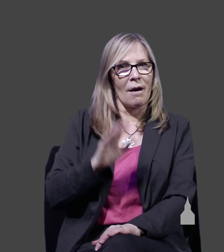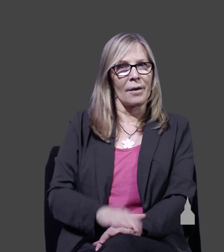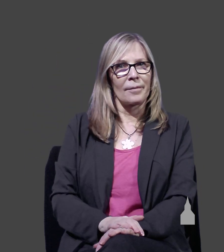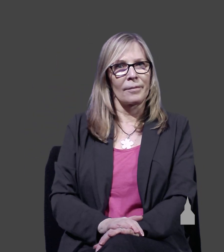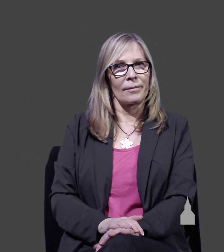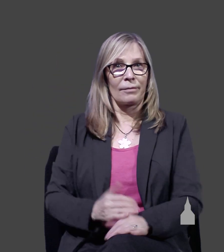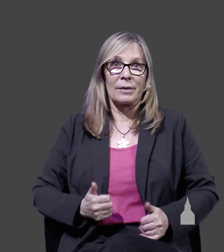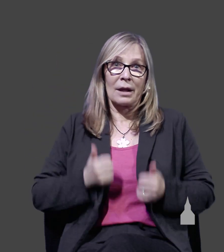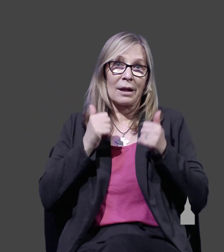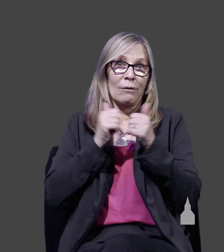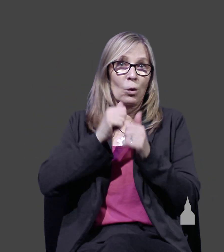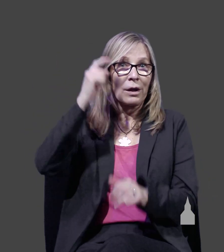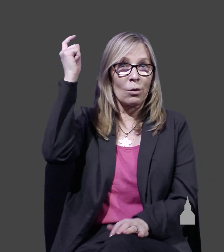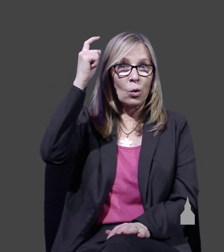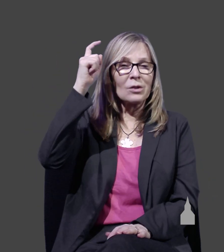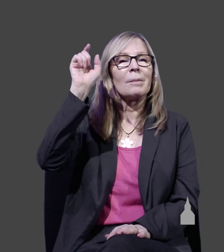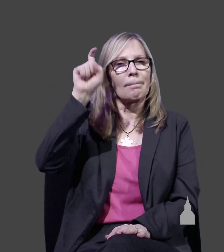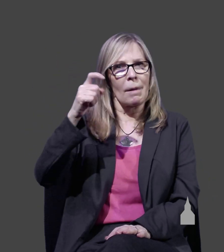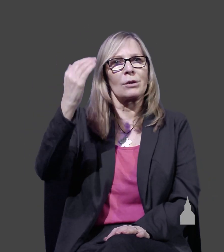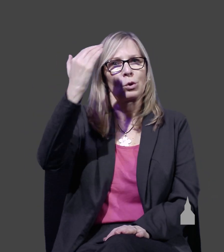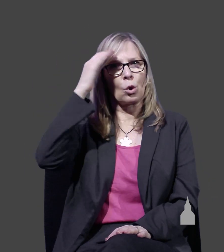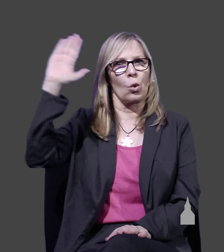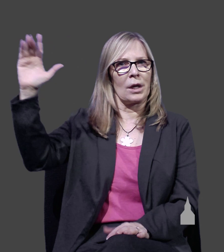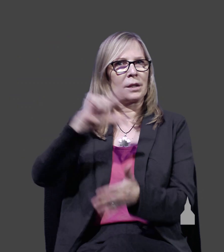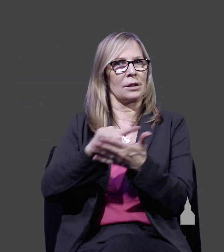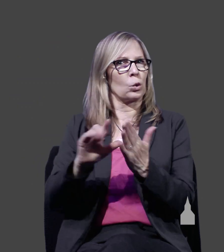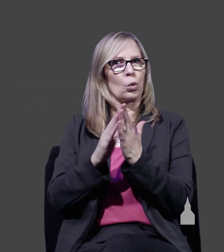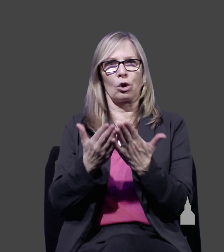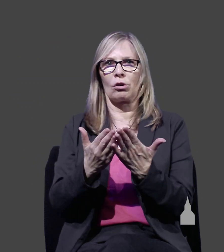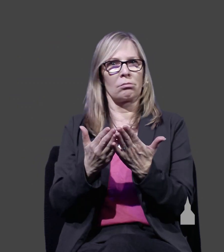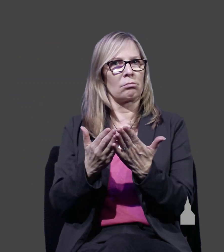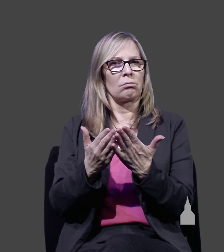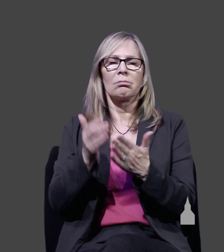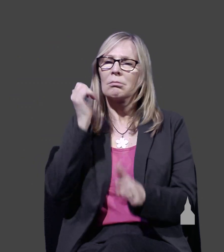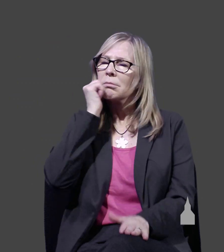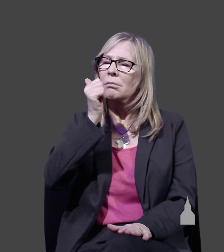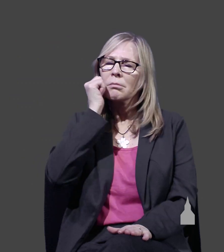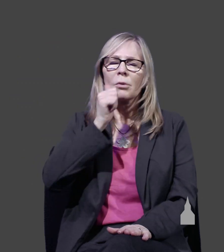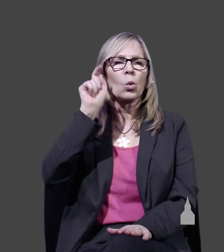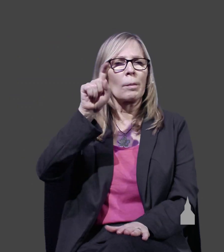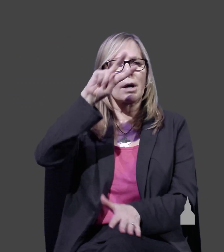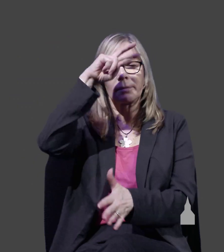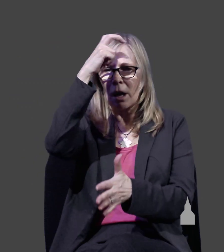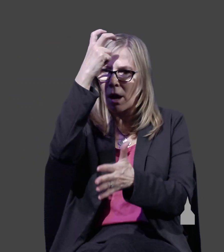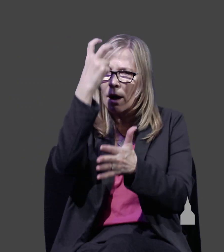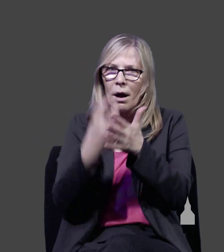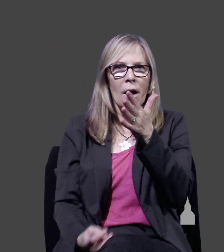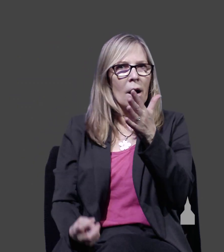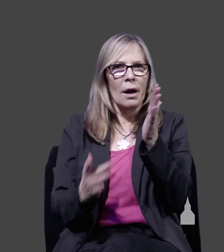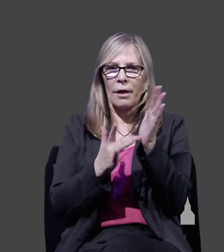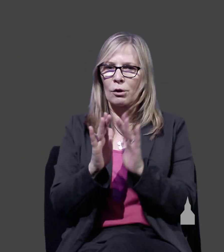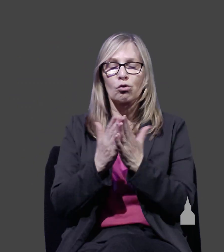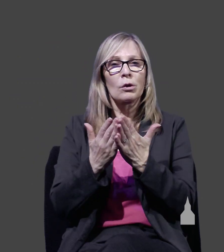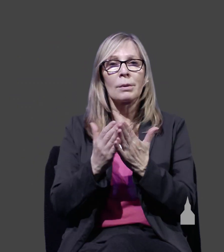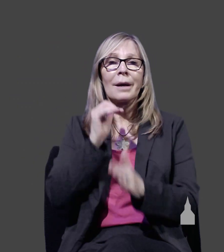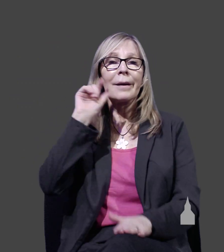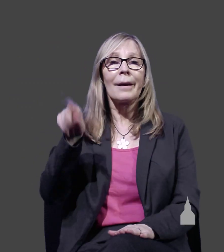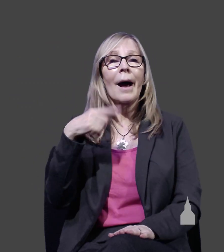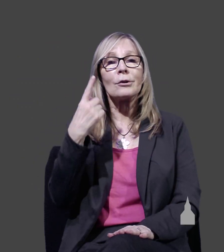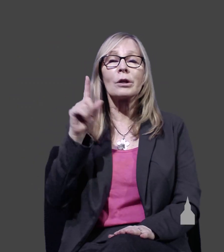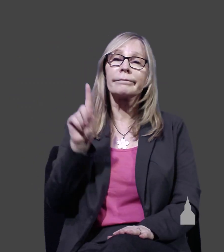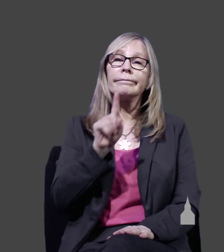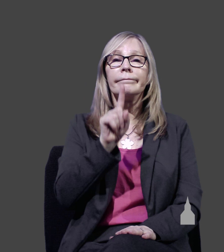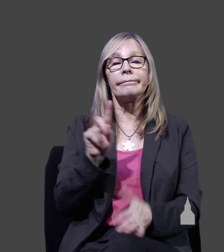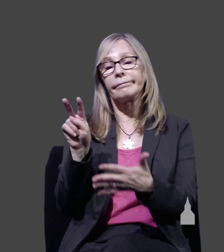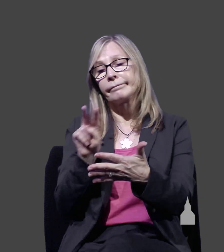To live with wisdom, one has to know the Word of God. We have to daily be immersed in the Scriptures, not just walking around reading it,